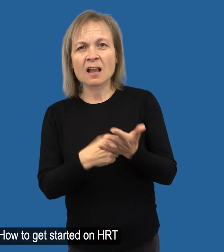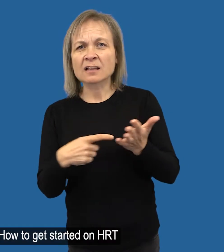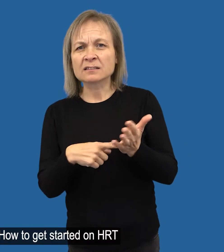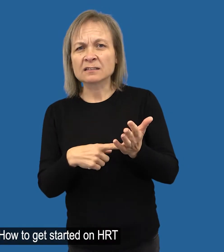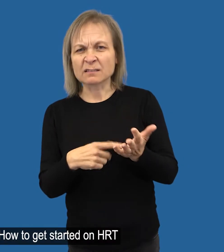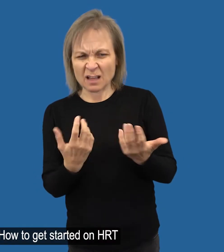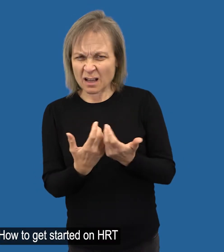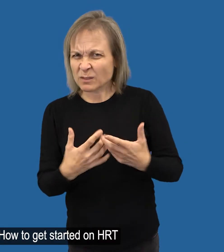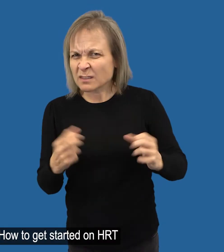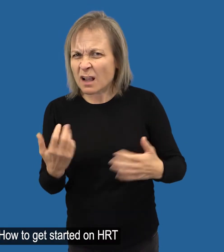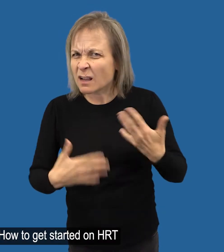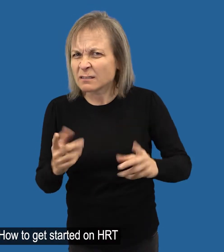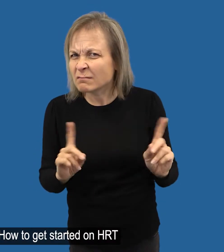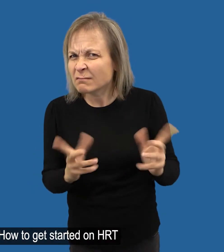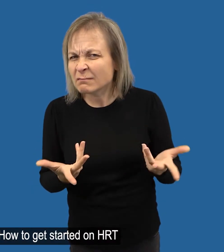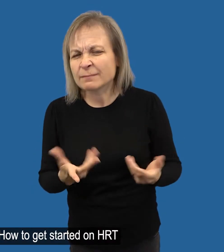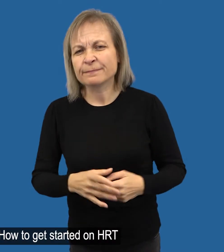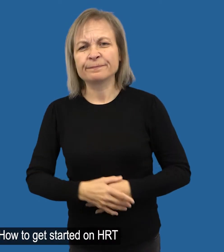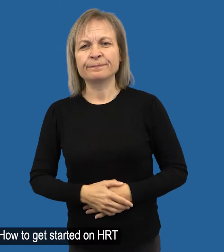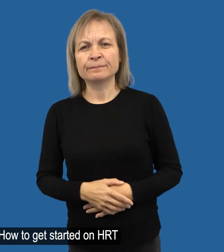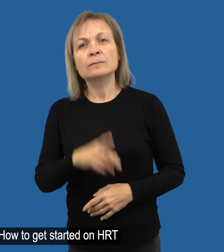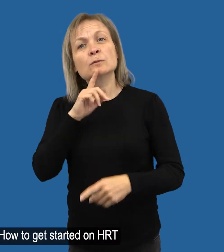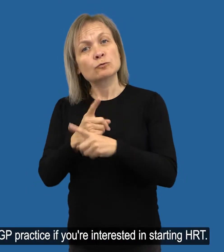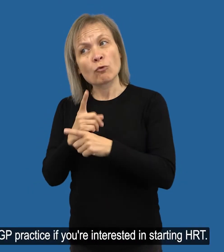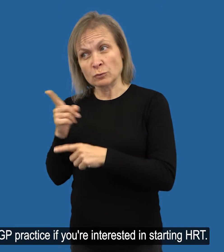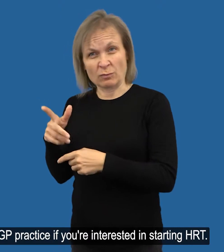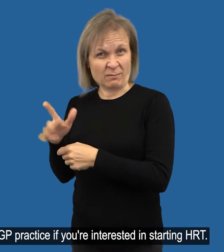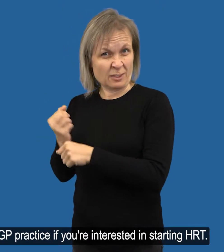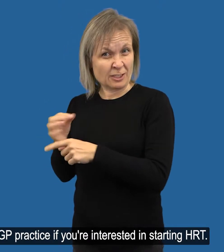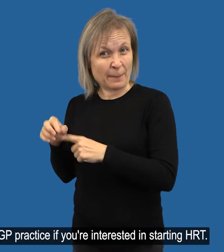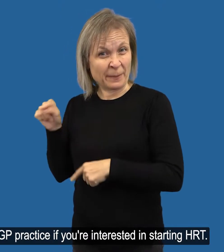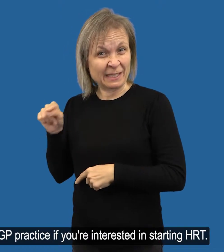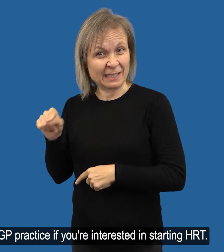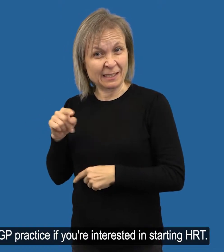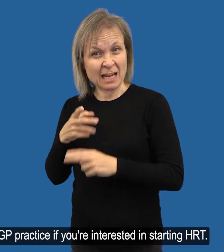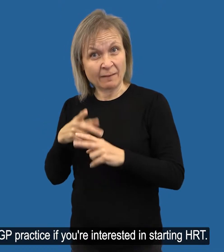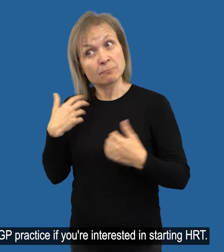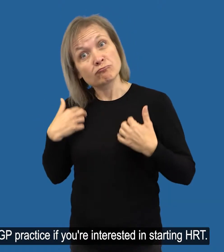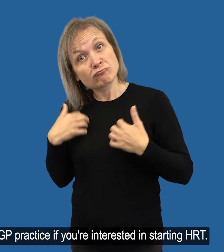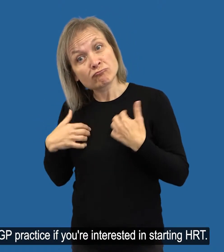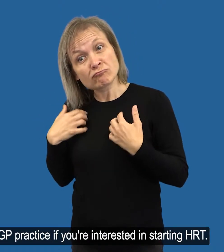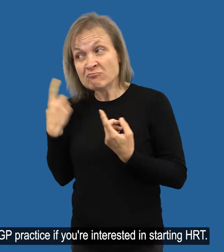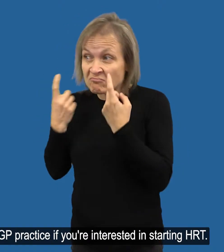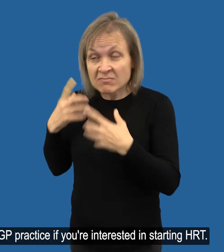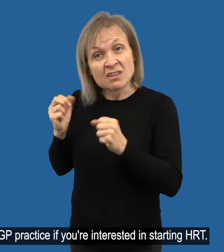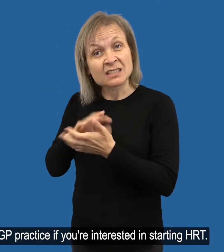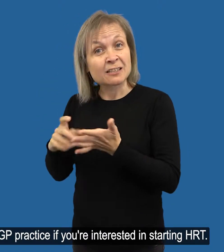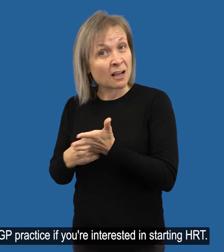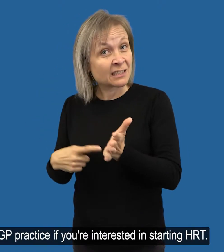How to get started on HRT. Speak to your local GP practice if you're interested in starting